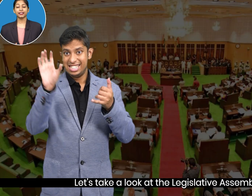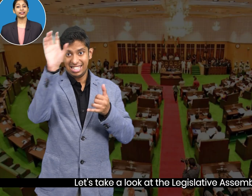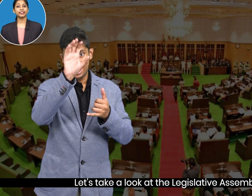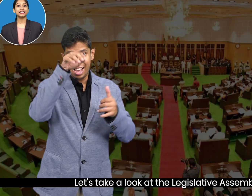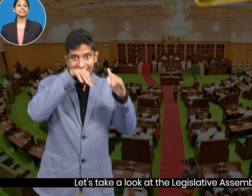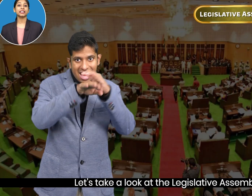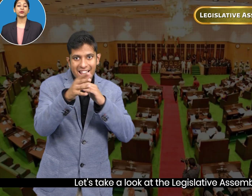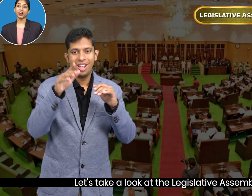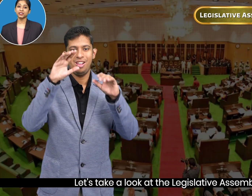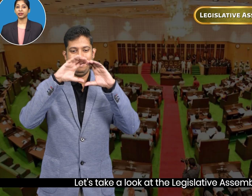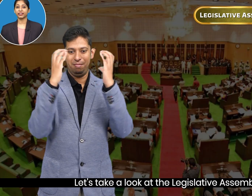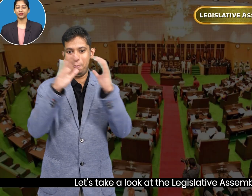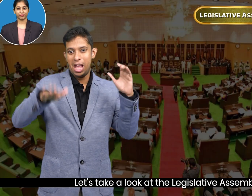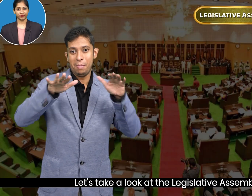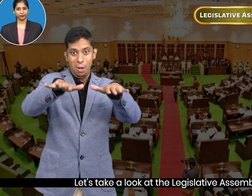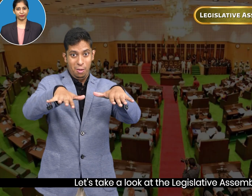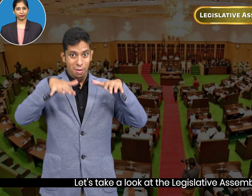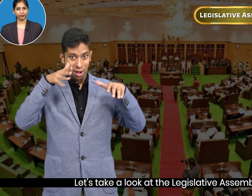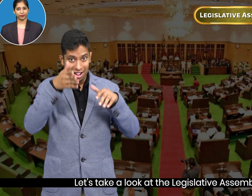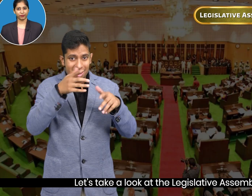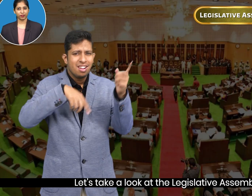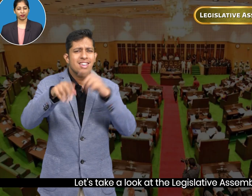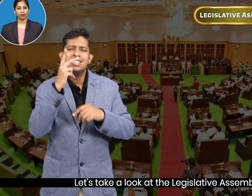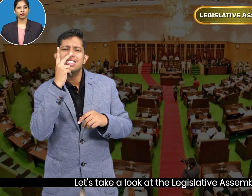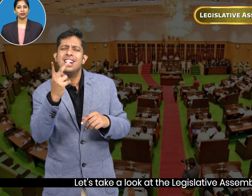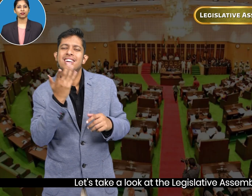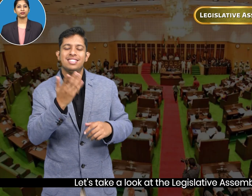Let's take a look at the Legislative Assembly.